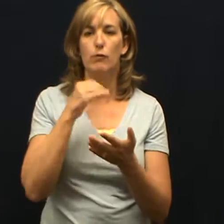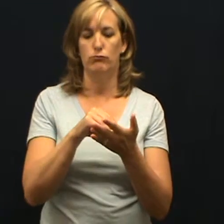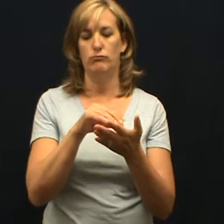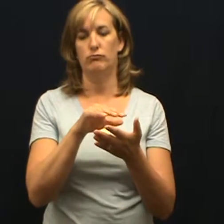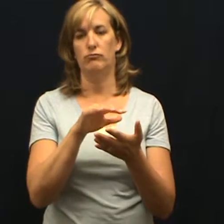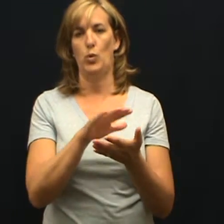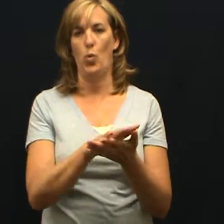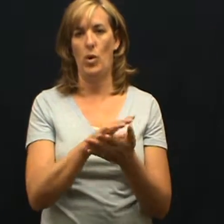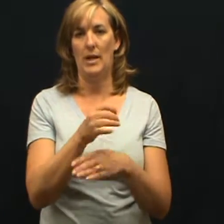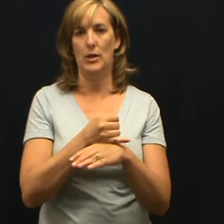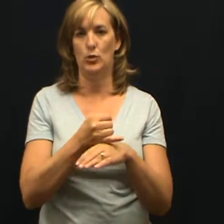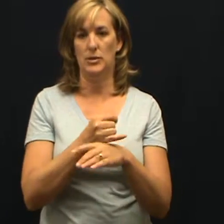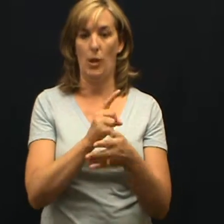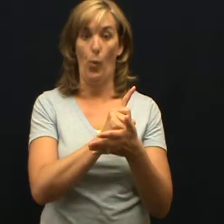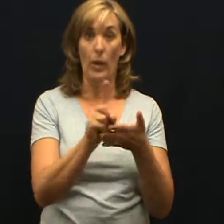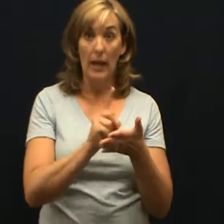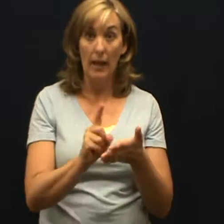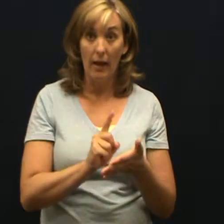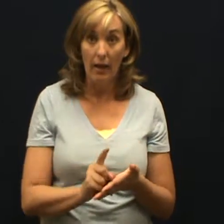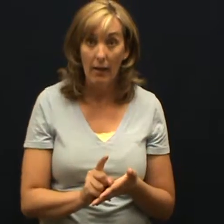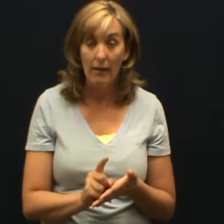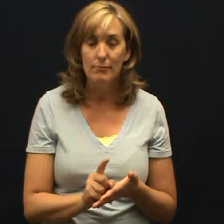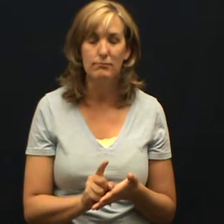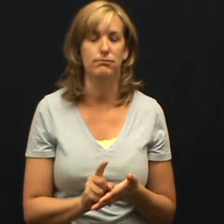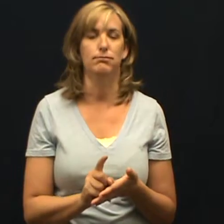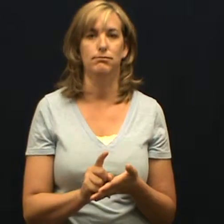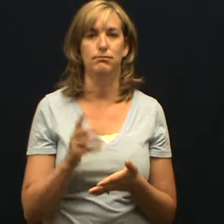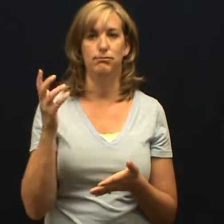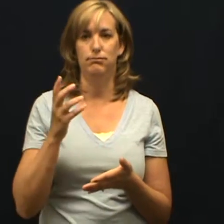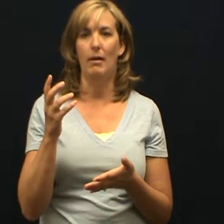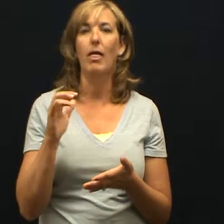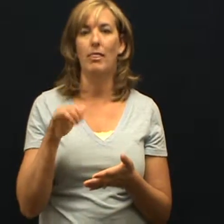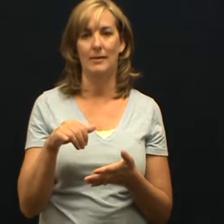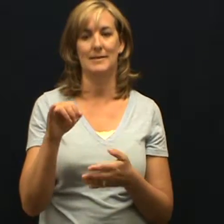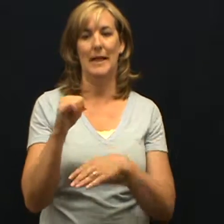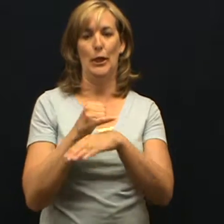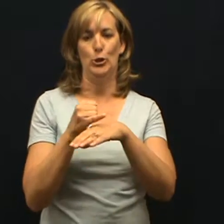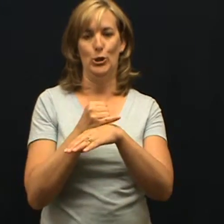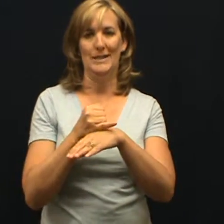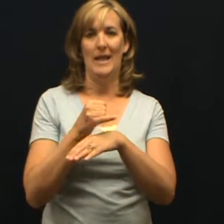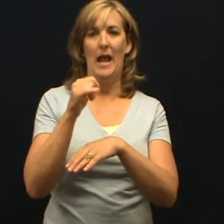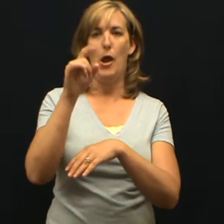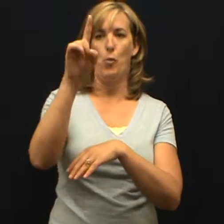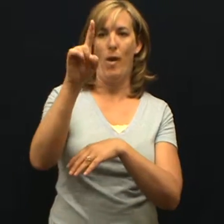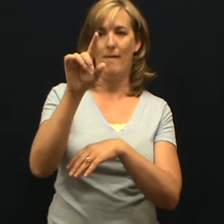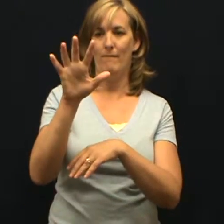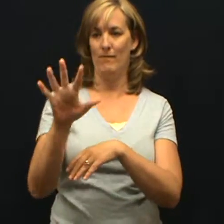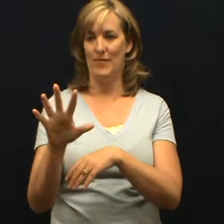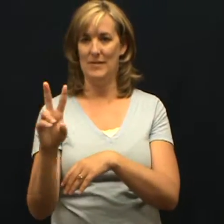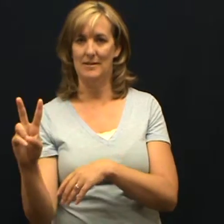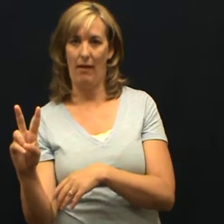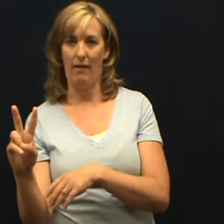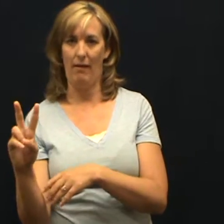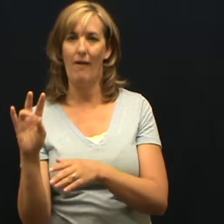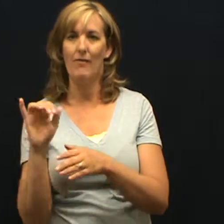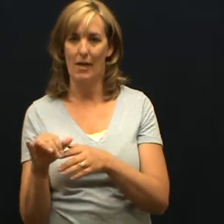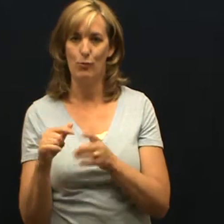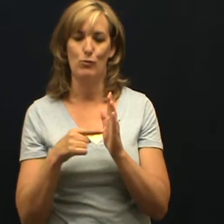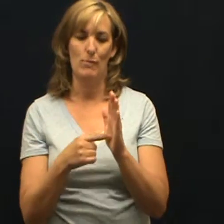for a week, we take the annual interest and we would record 1/52 of that to represent the week. So